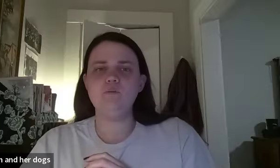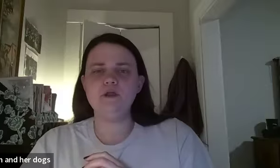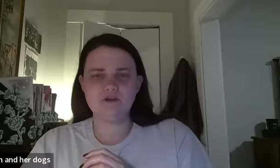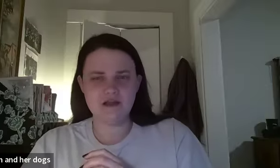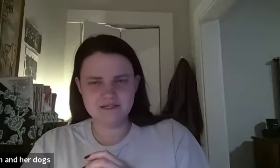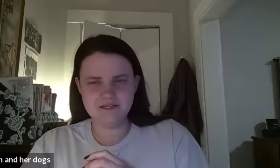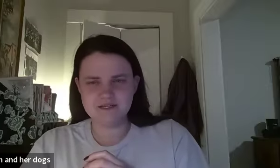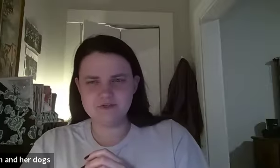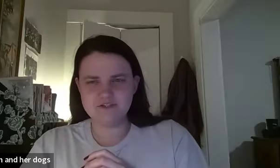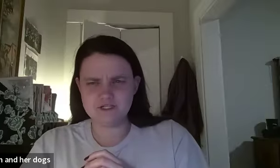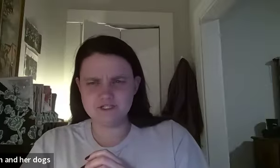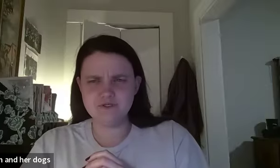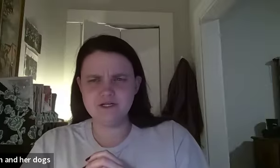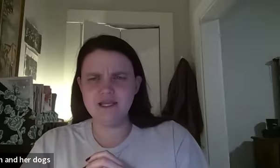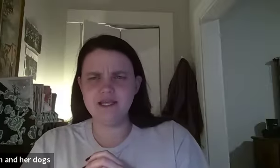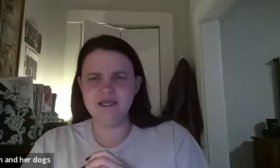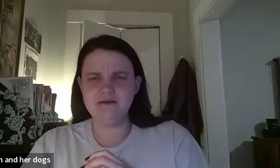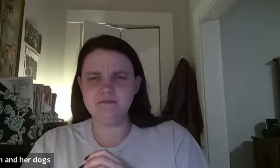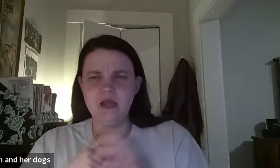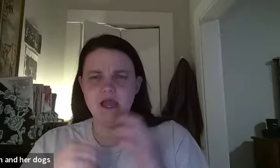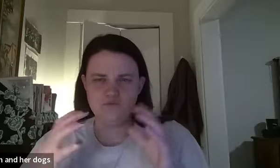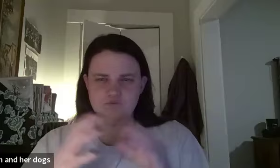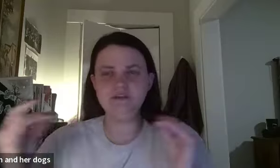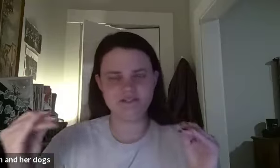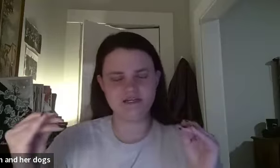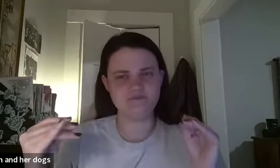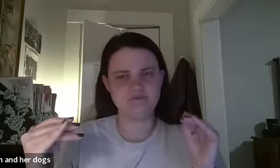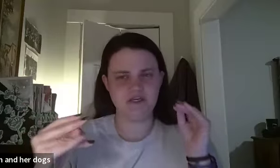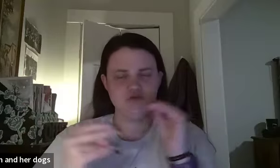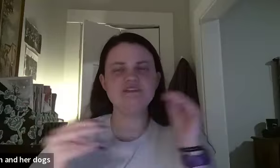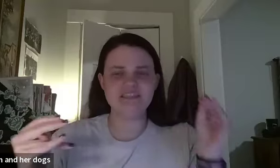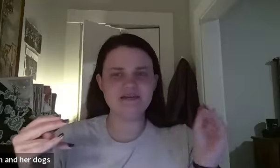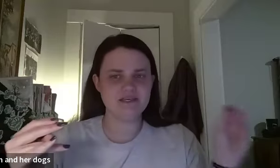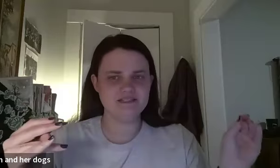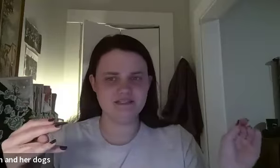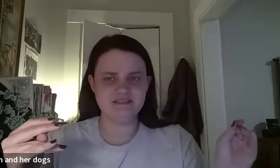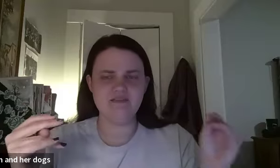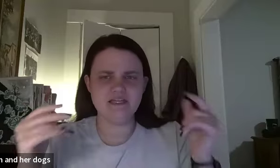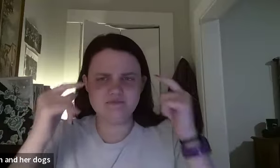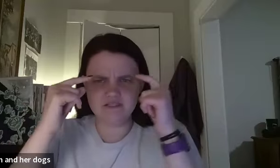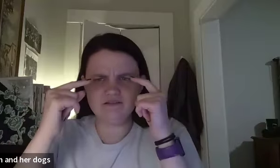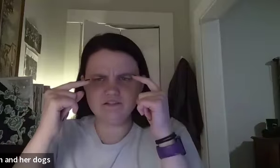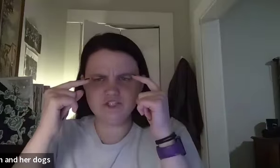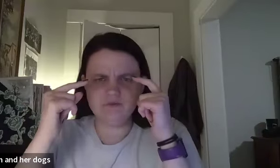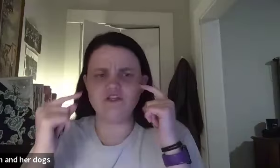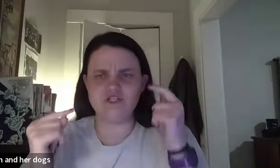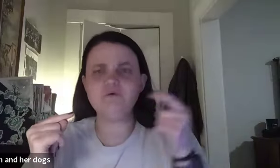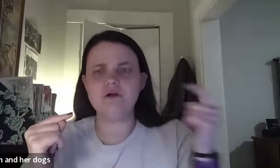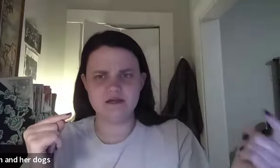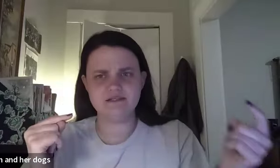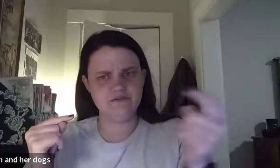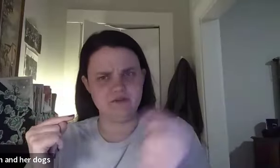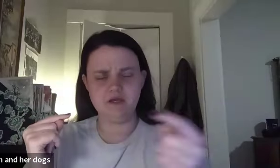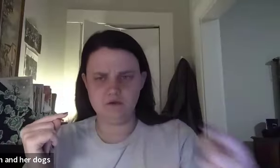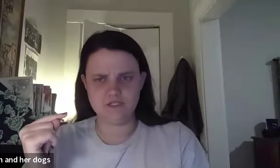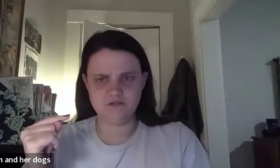When you're asking a WH question word, it really does, like you see it makes sense. And that's basically showing that you are asking them a question,